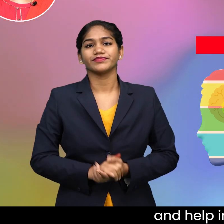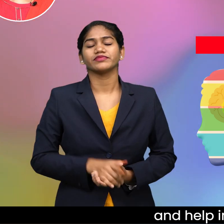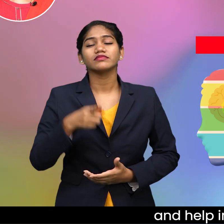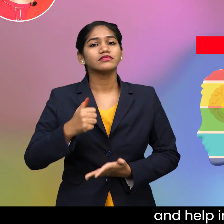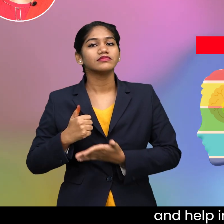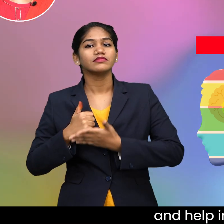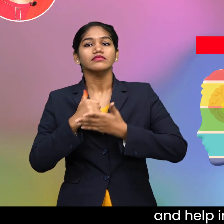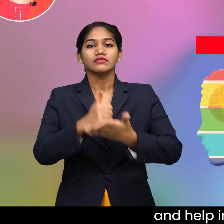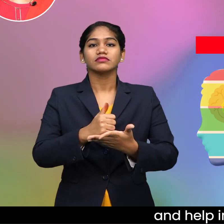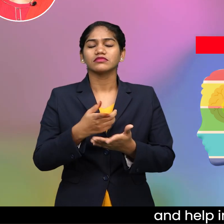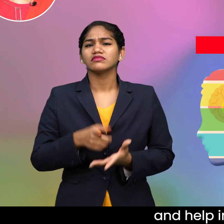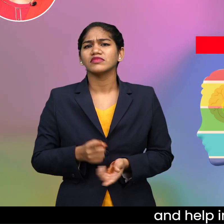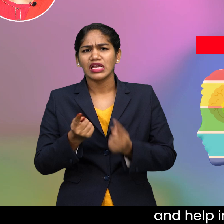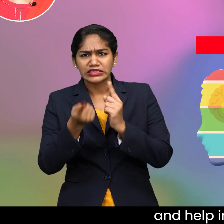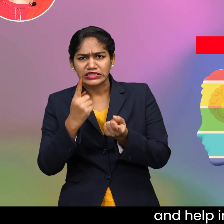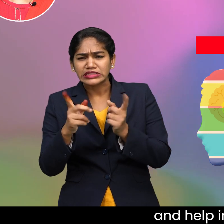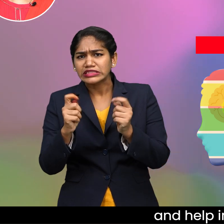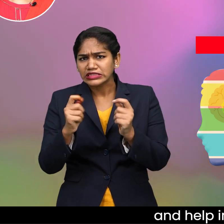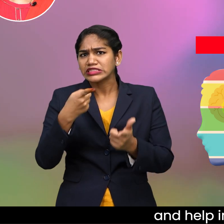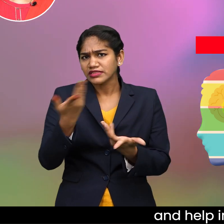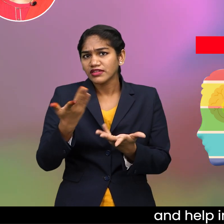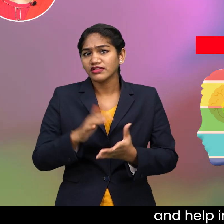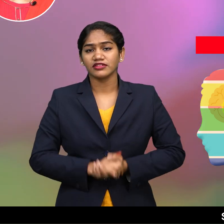and help in the diagnosis of